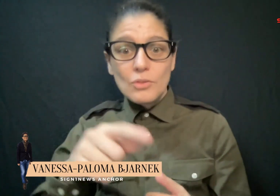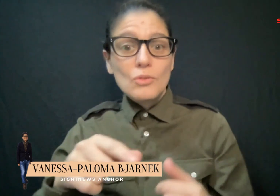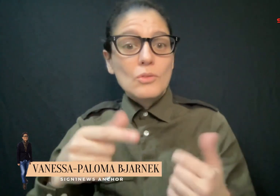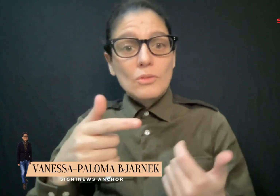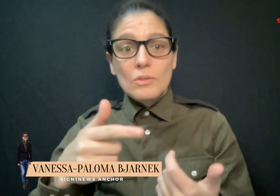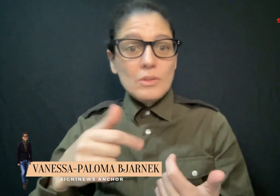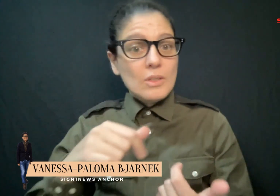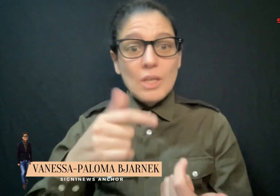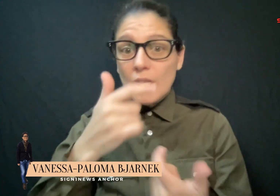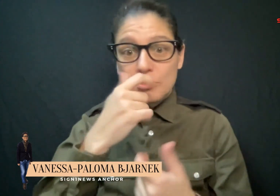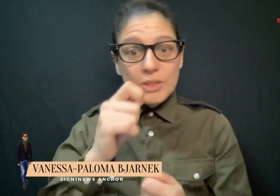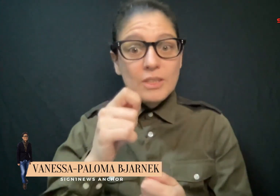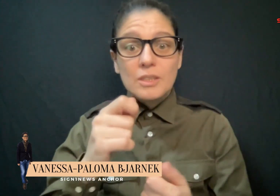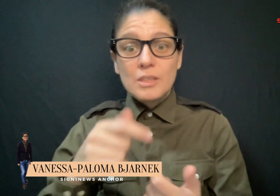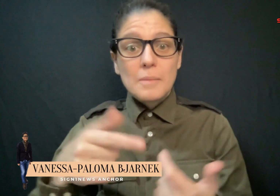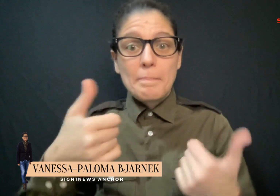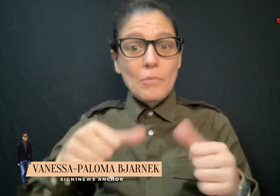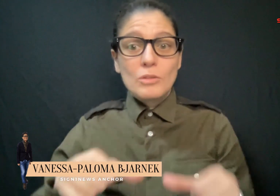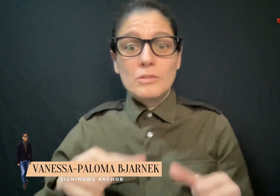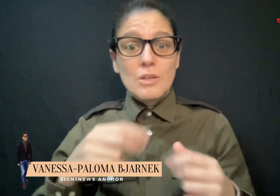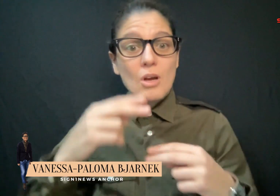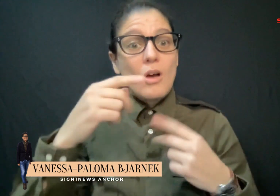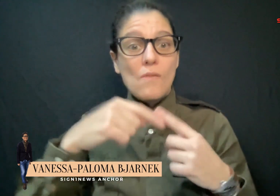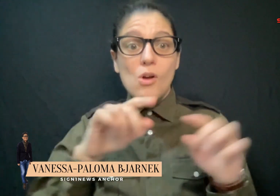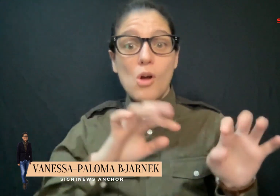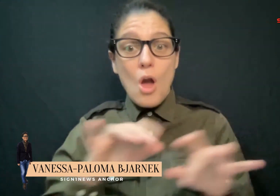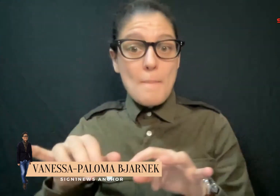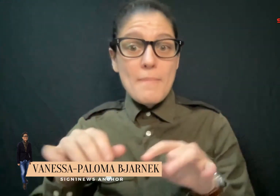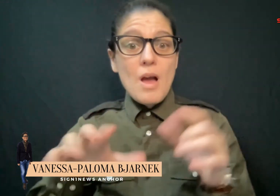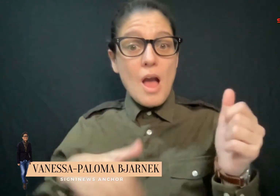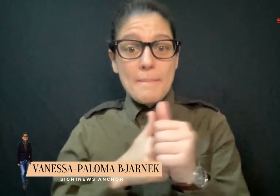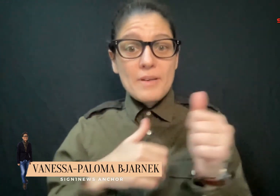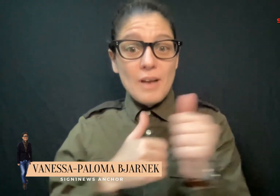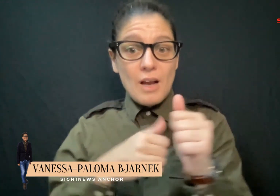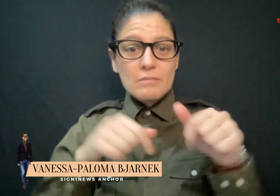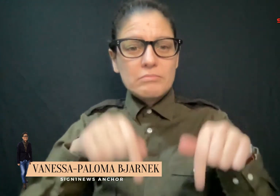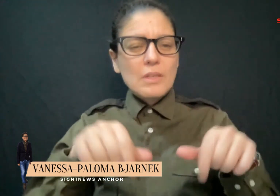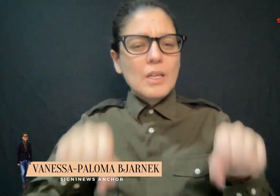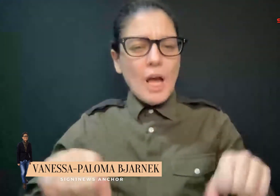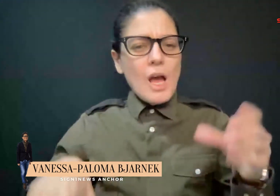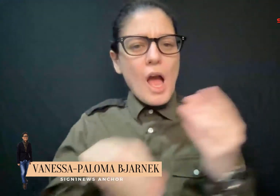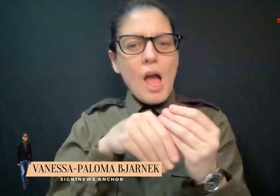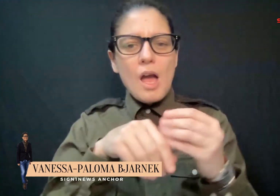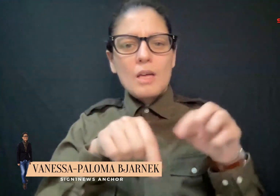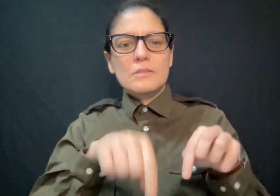today. If you post an interesting comment during this update, we may add it at the bottom of the